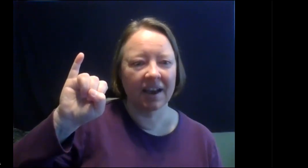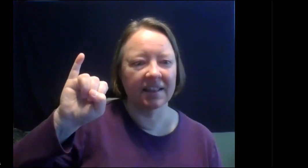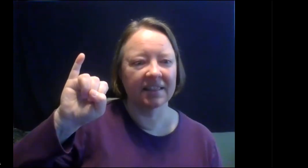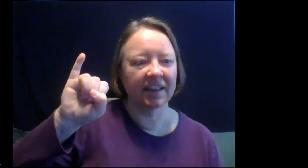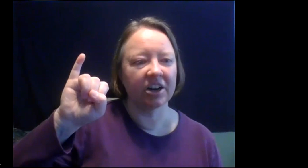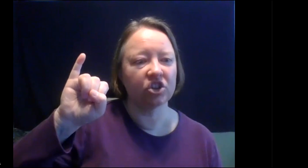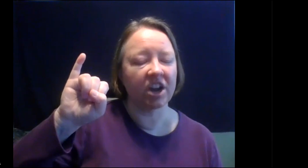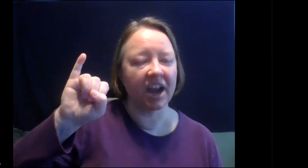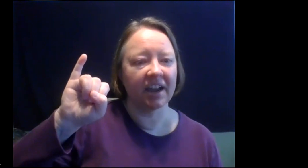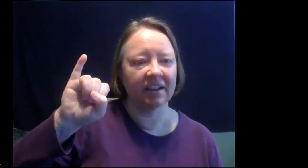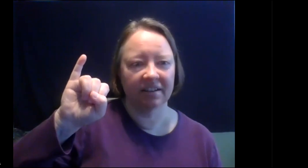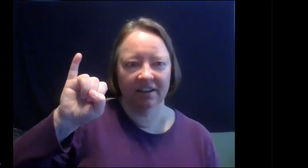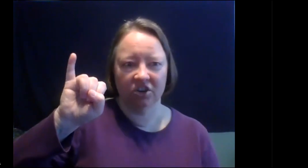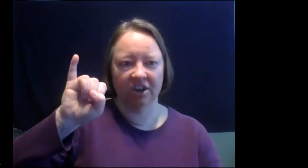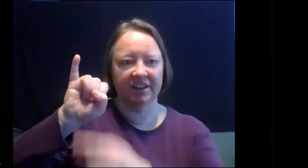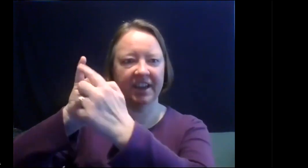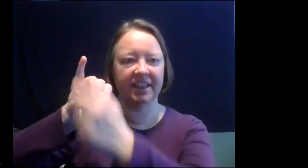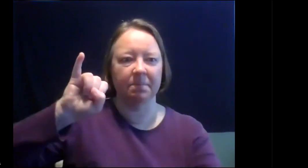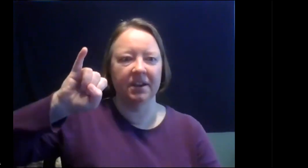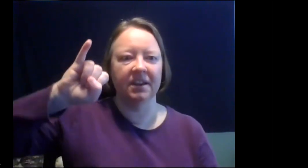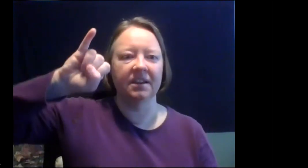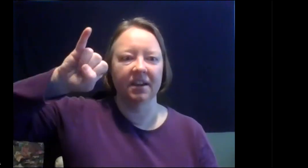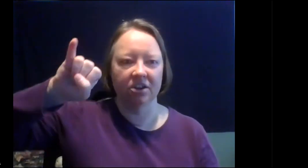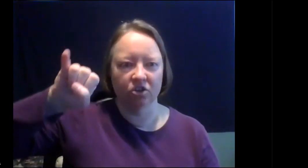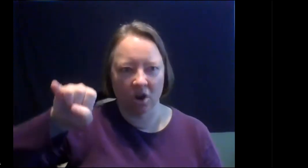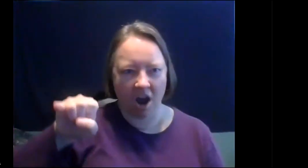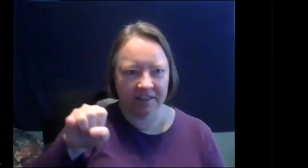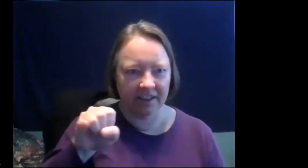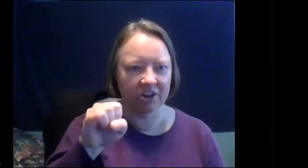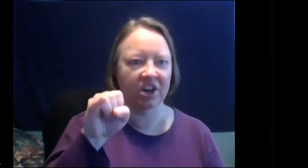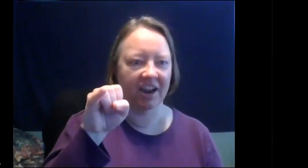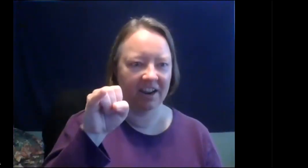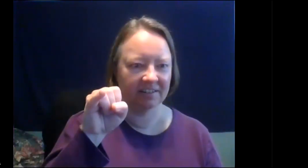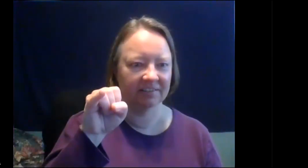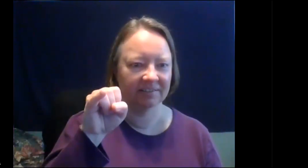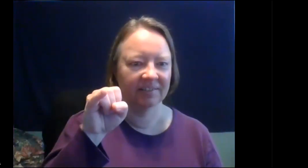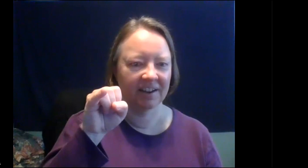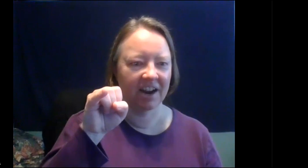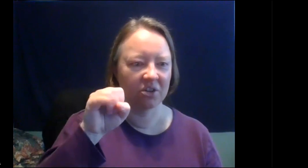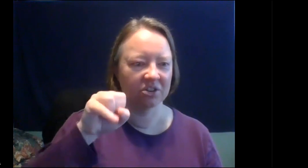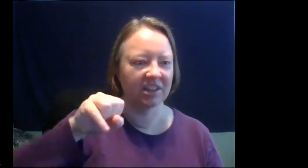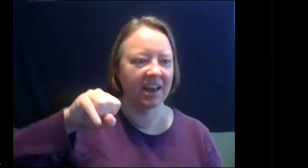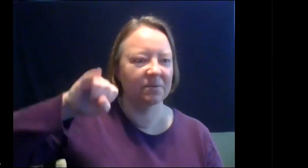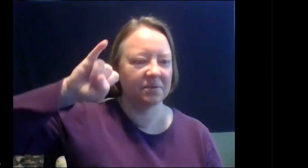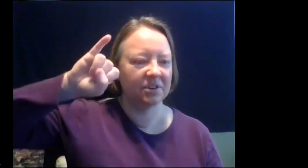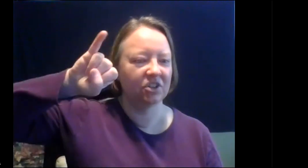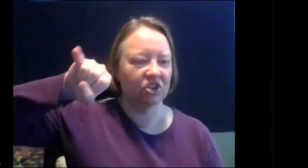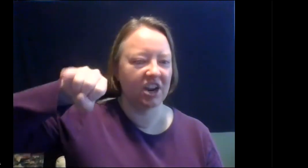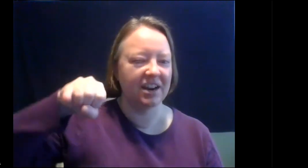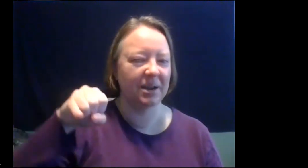And then the letter J is you're going to take that pinky and draw the letter J. I know there's a lot of J